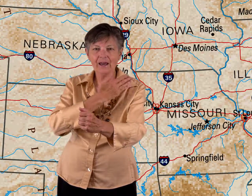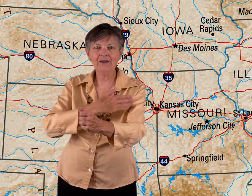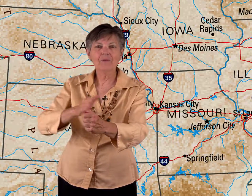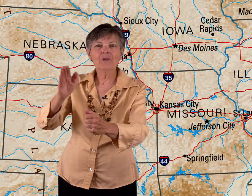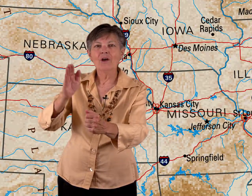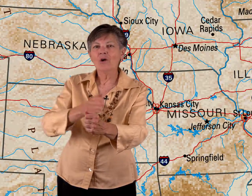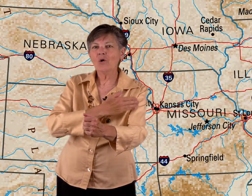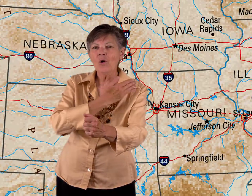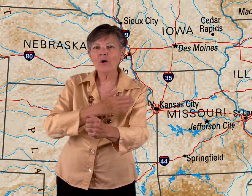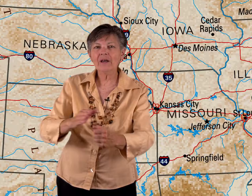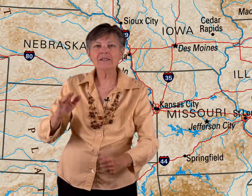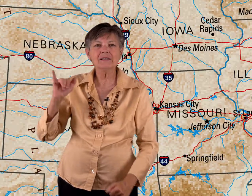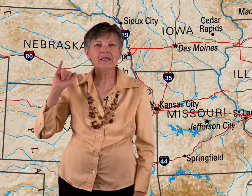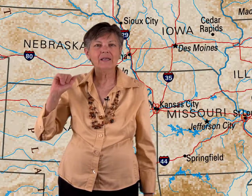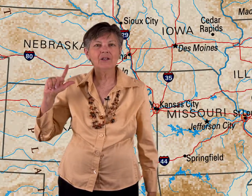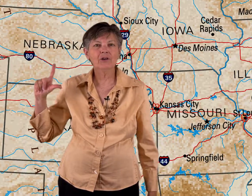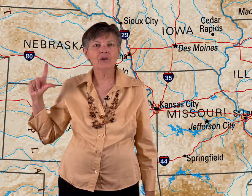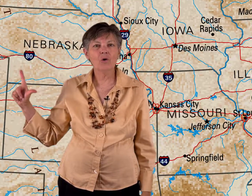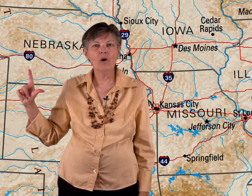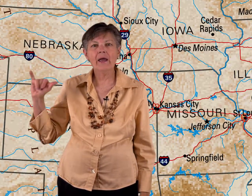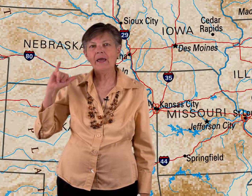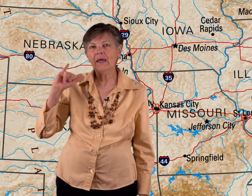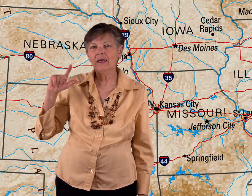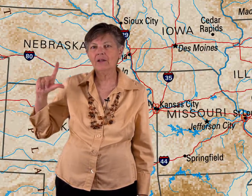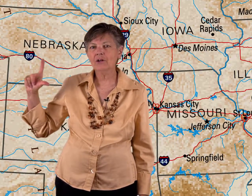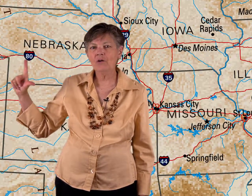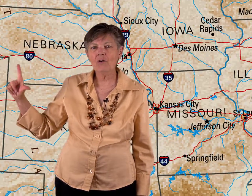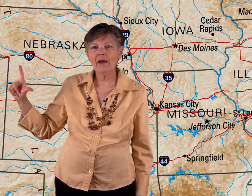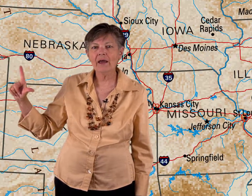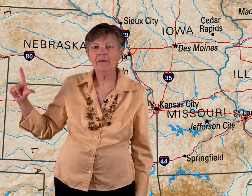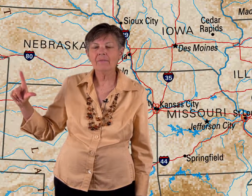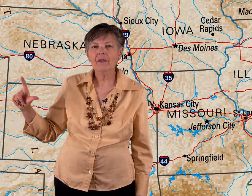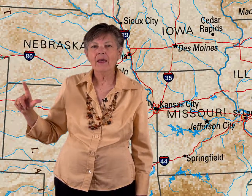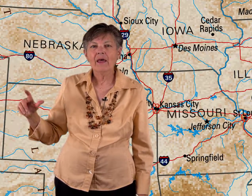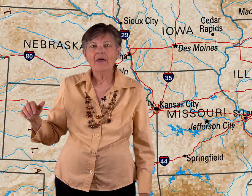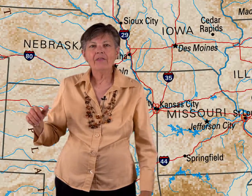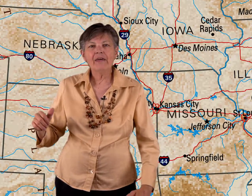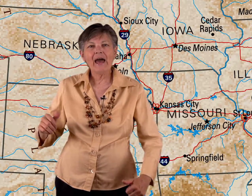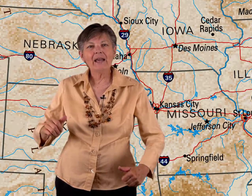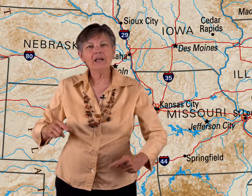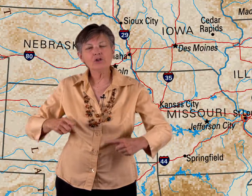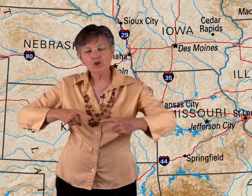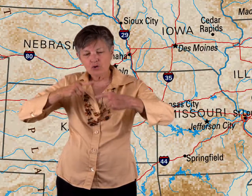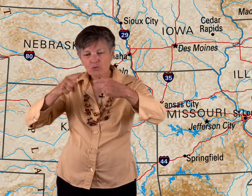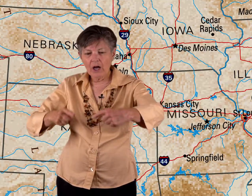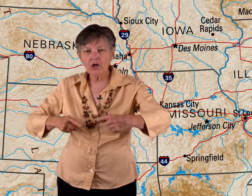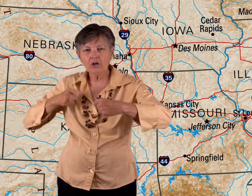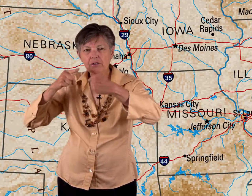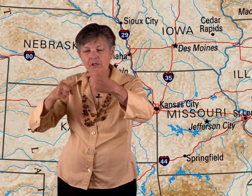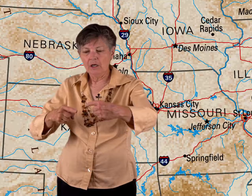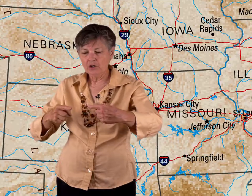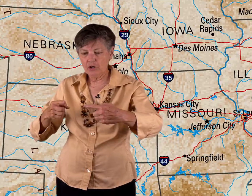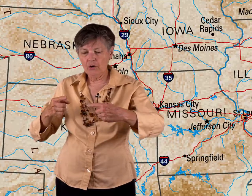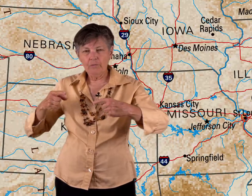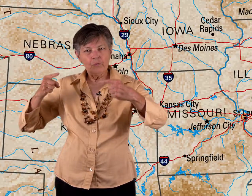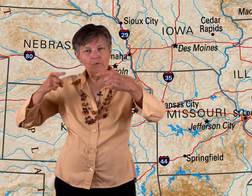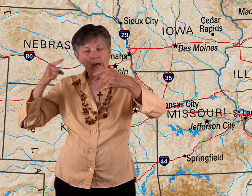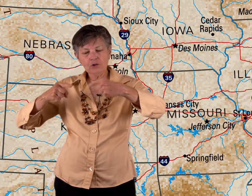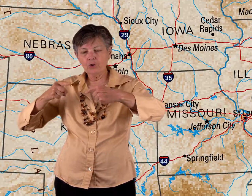Sign. Chorus, Illinois, Illinois. That in struggles. So you've got two